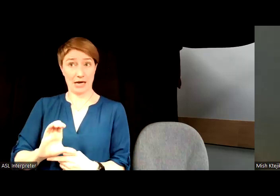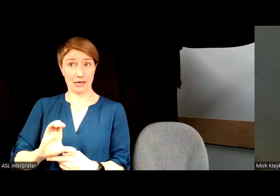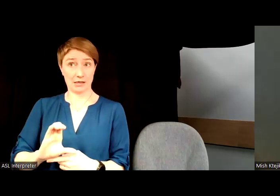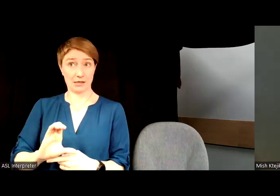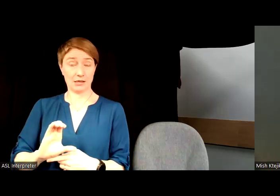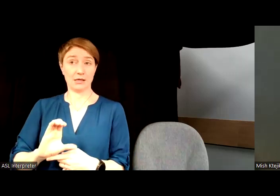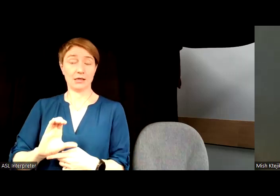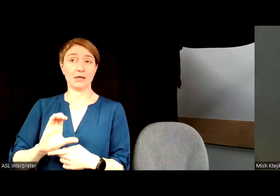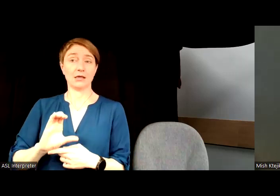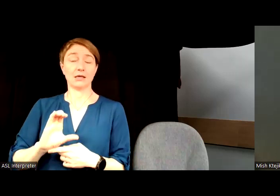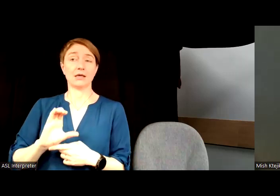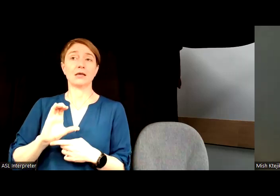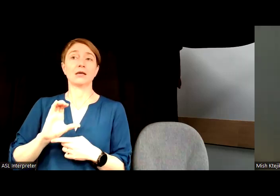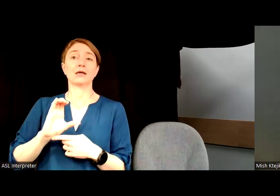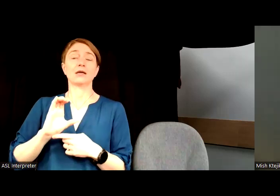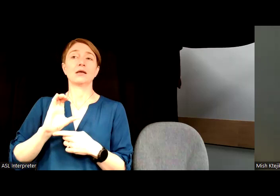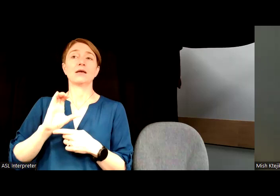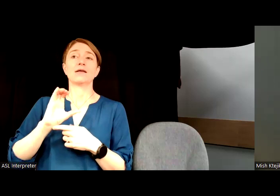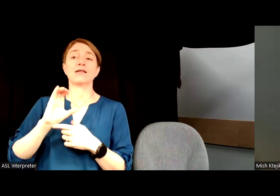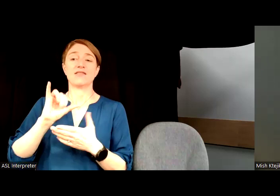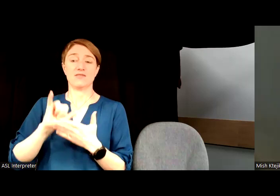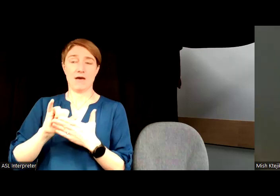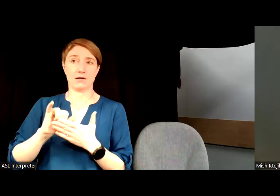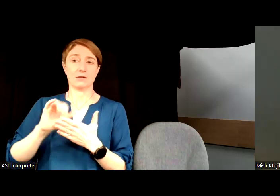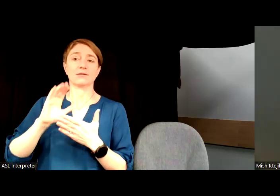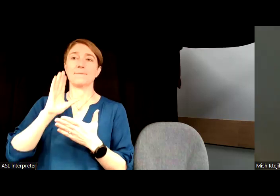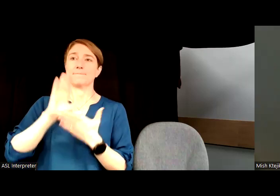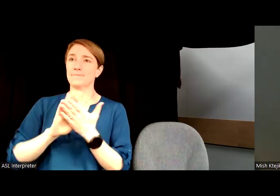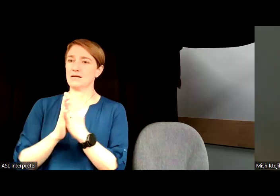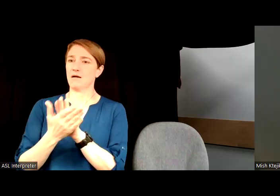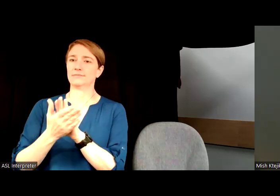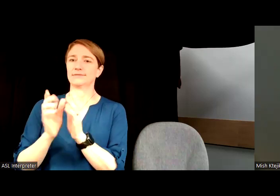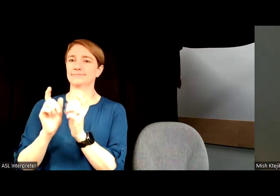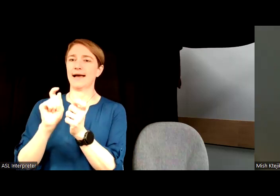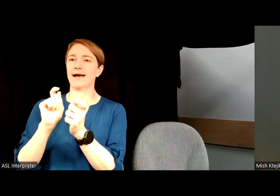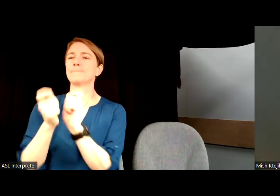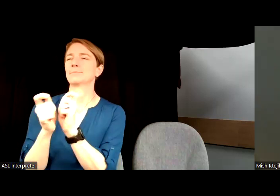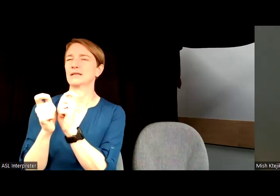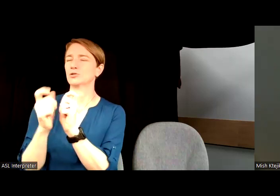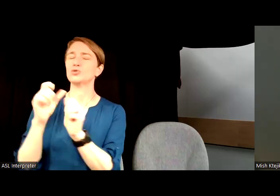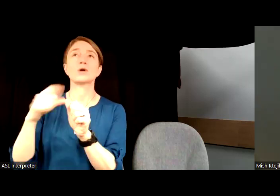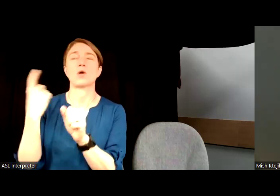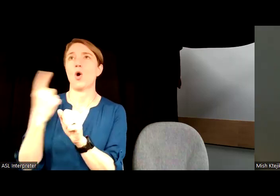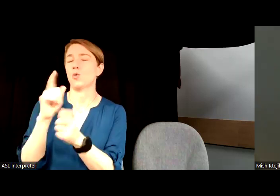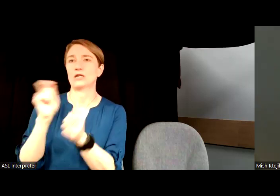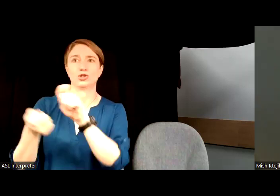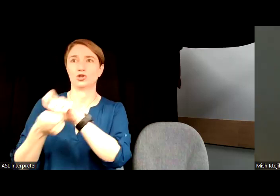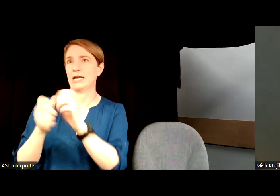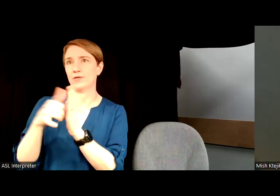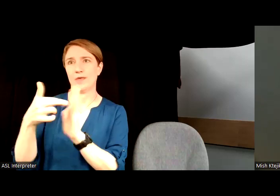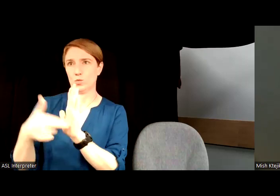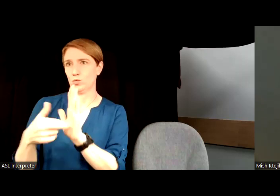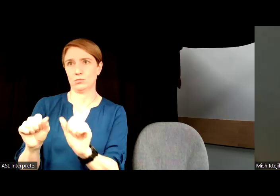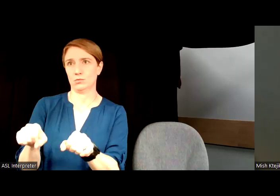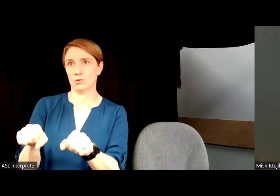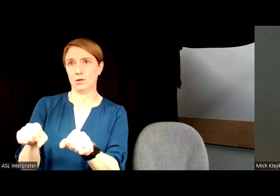then be looking at making those changes like an amendment. So you can always change that